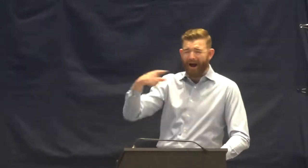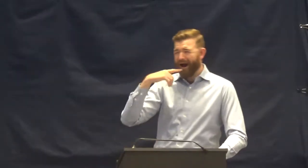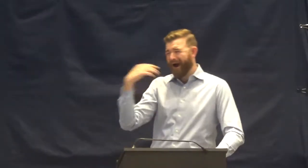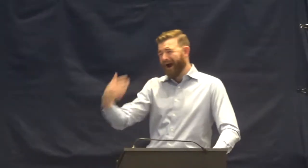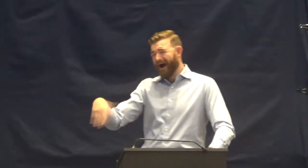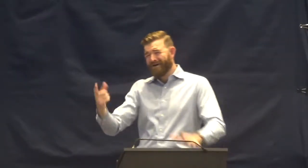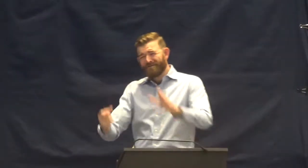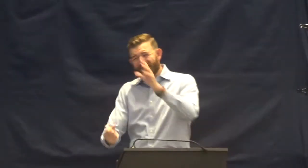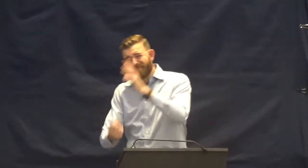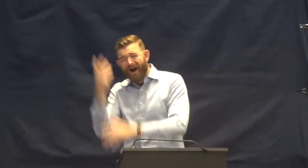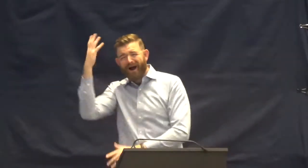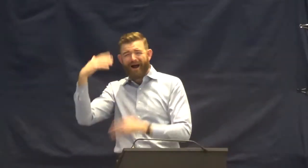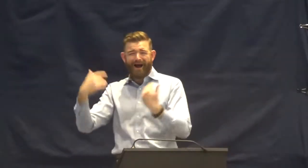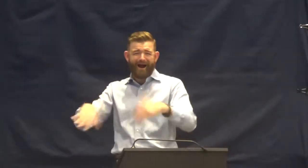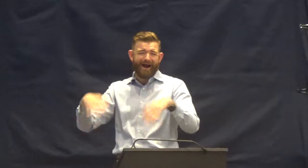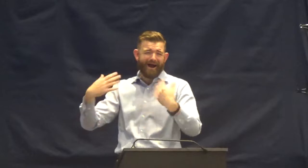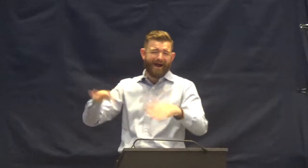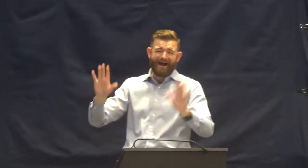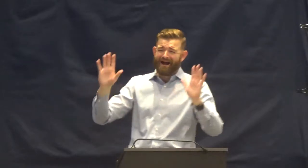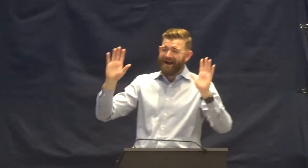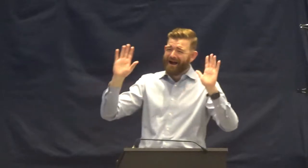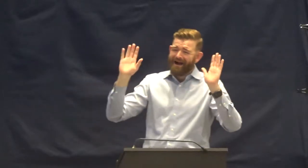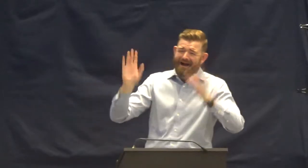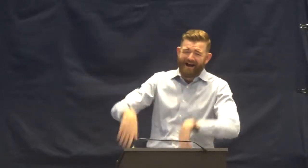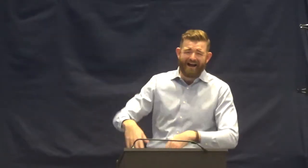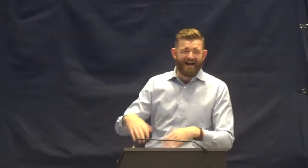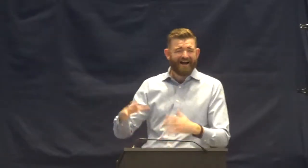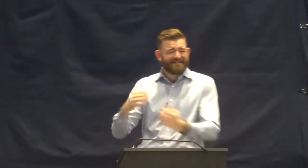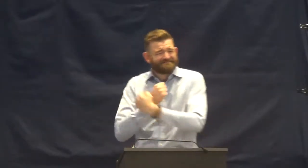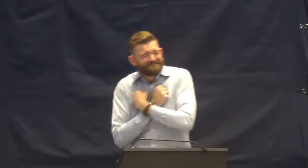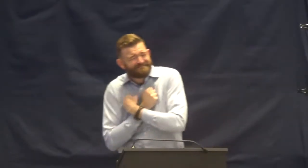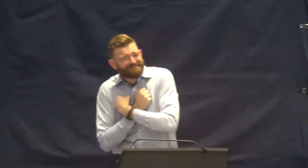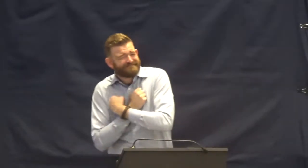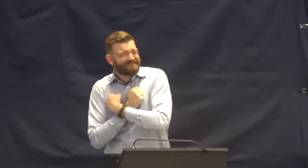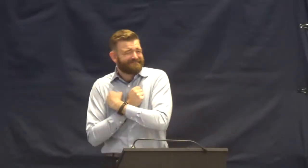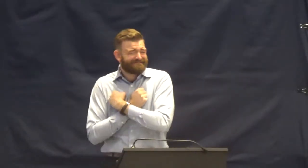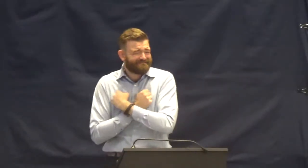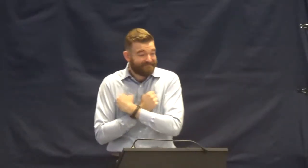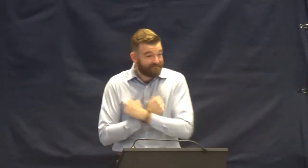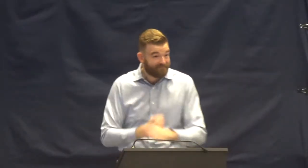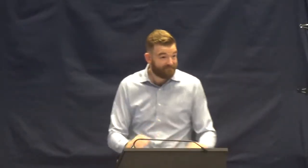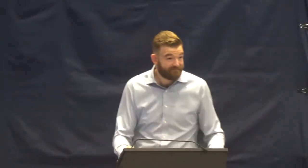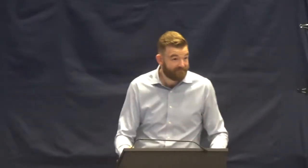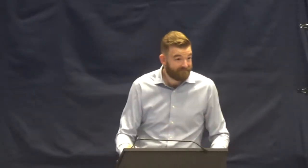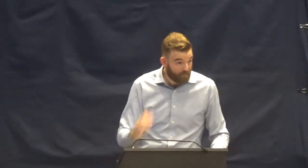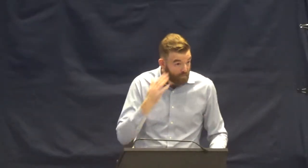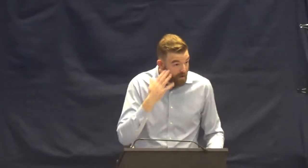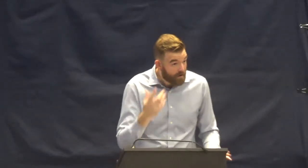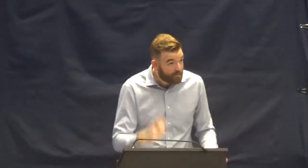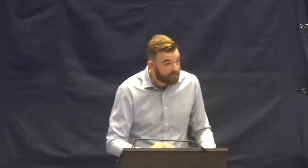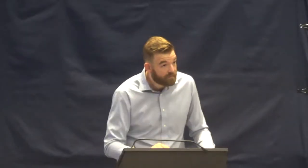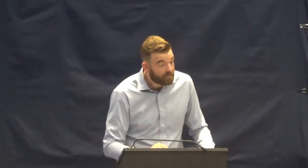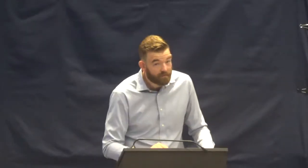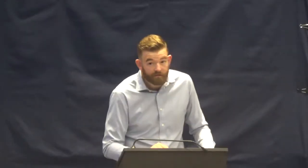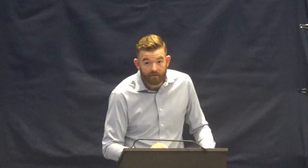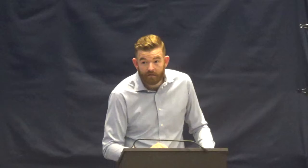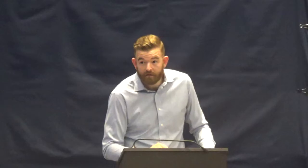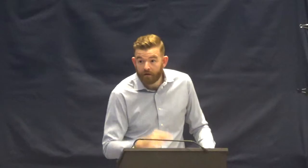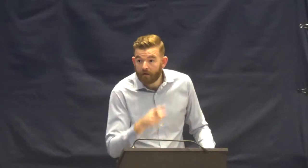done? Did they say, oh, I'm so proud of you, you've grown up to be such a fine young man, and embrace him? Do you think